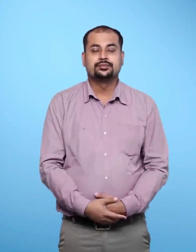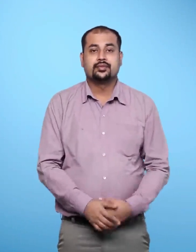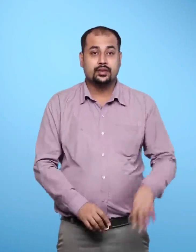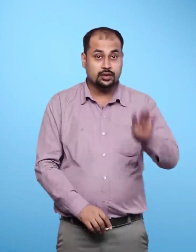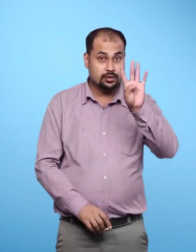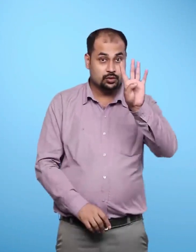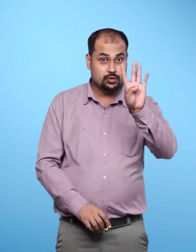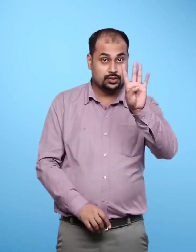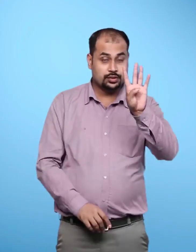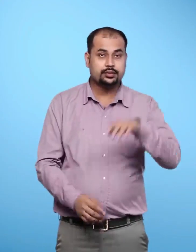4.